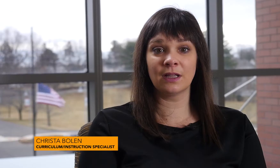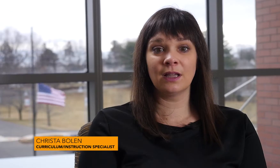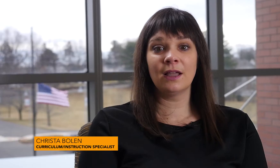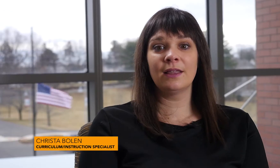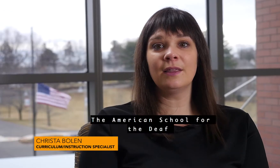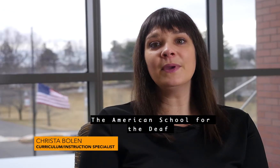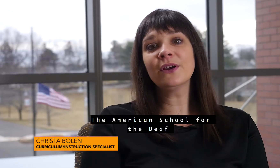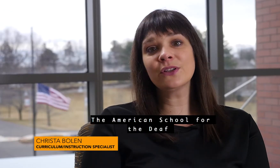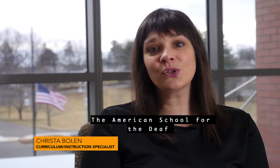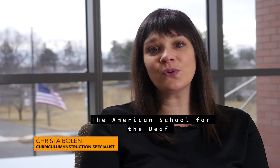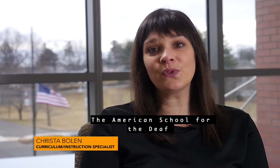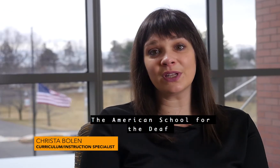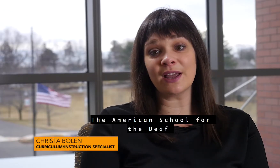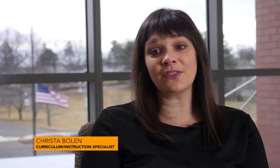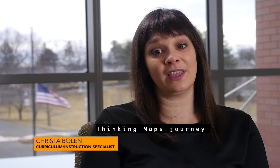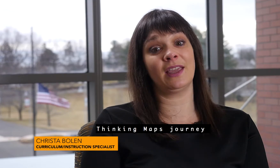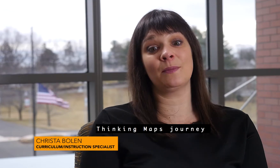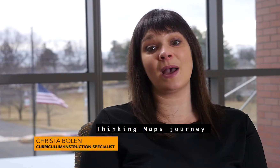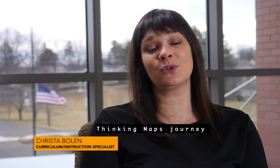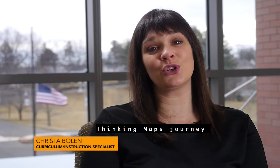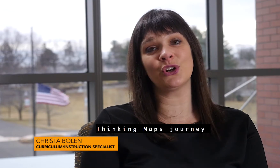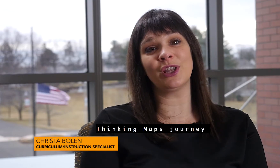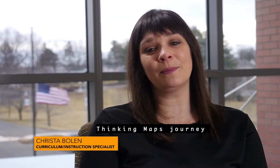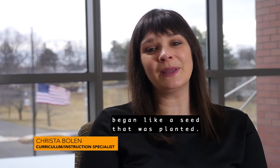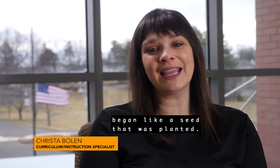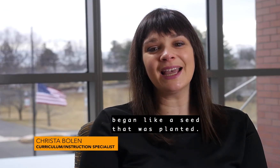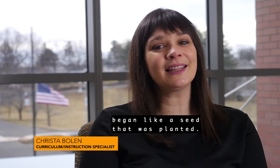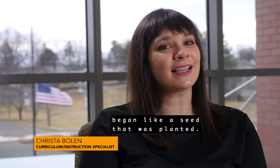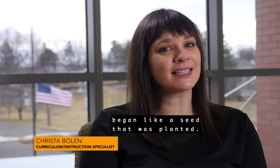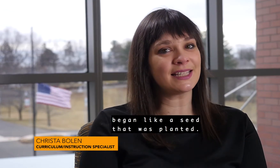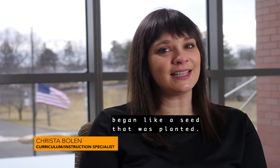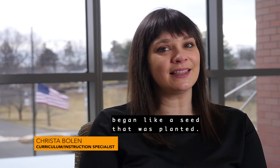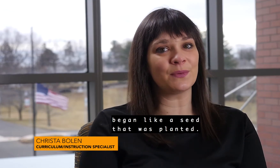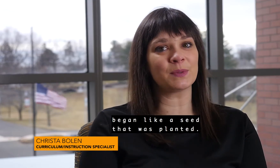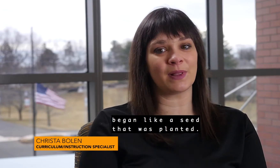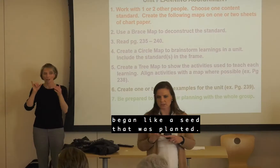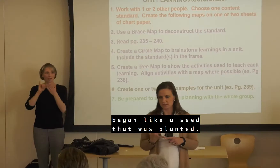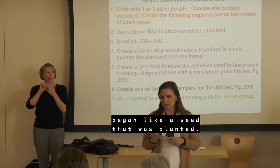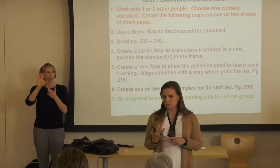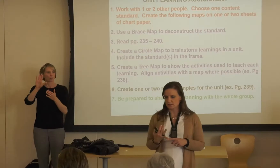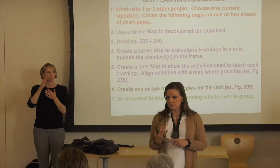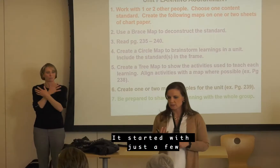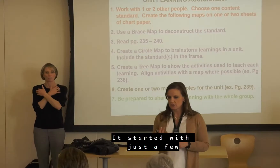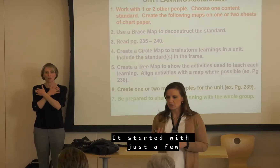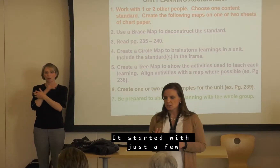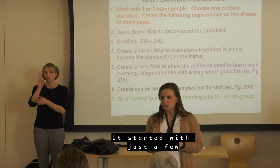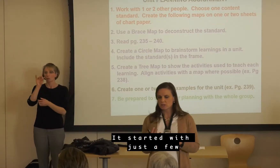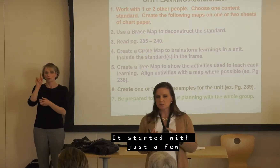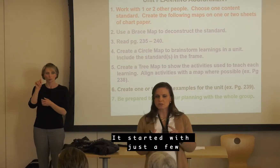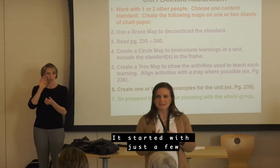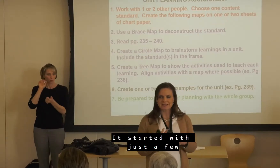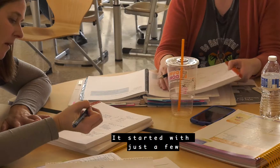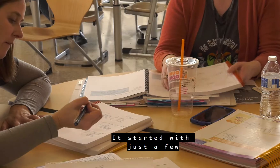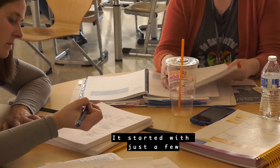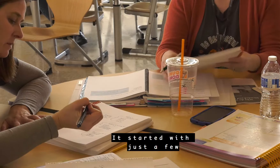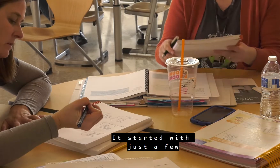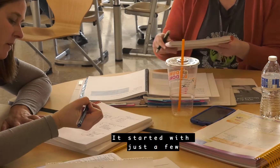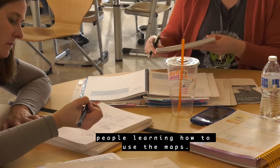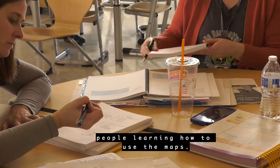The American School for the Deaf Thinking Maps journey began like a seed that was planted. It started with just a few people learning